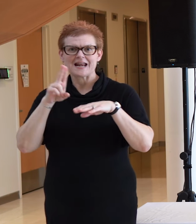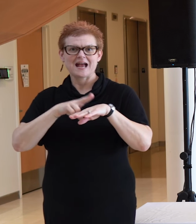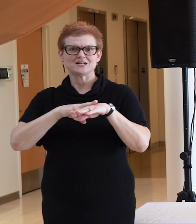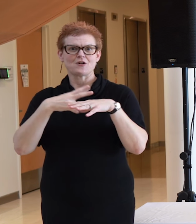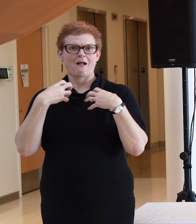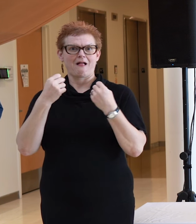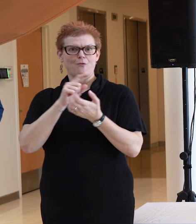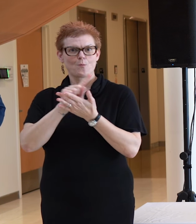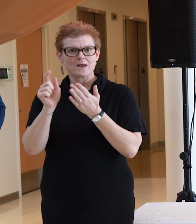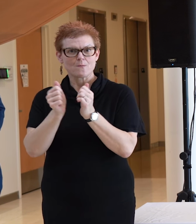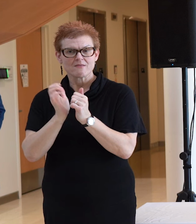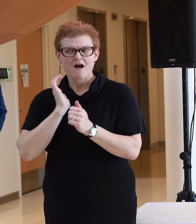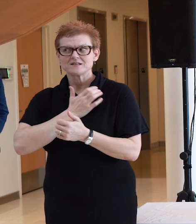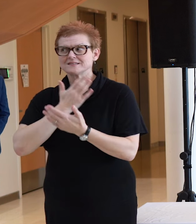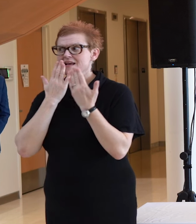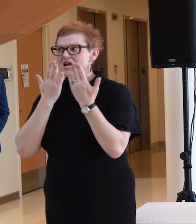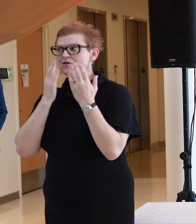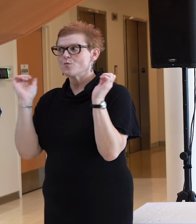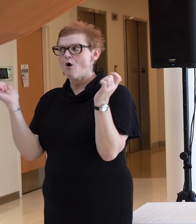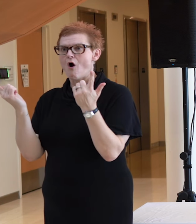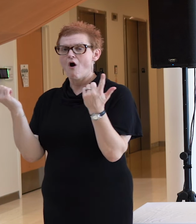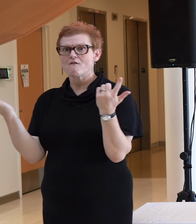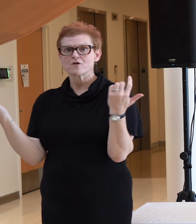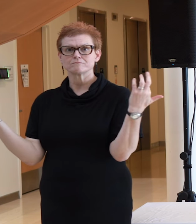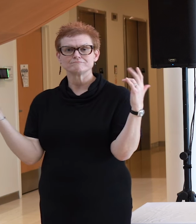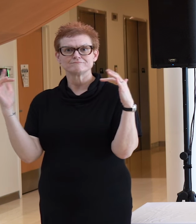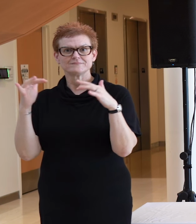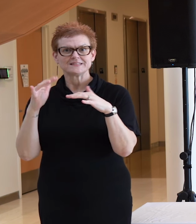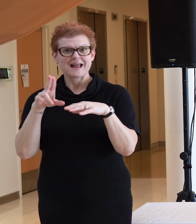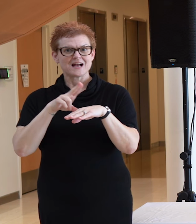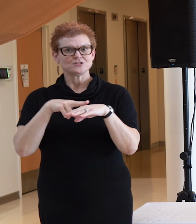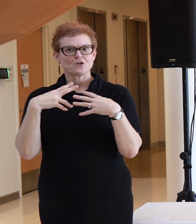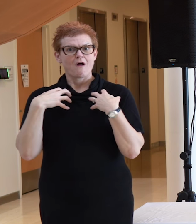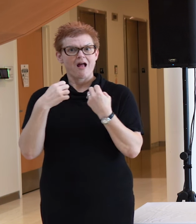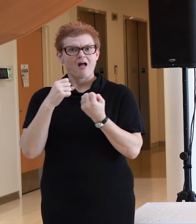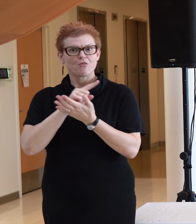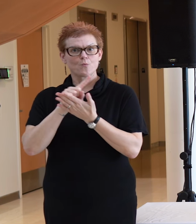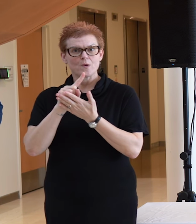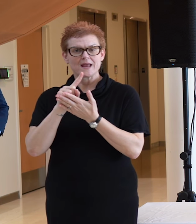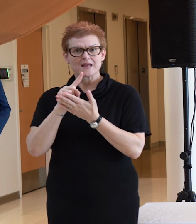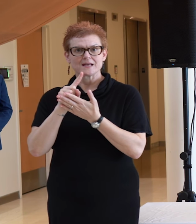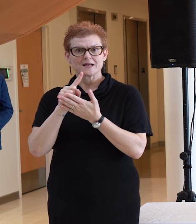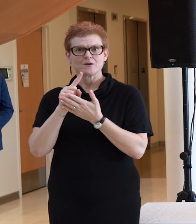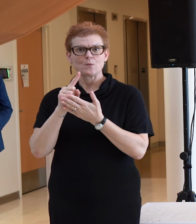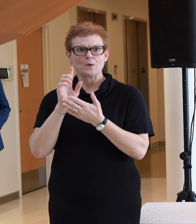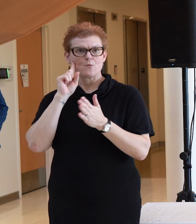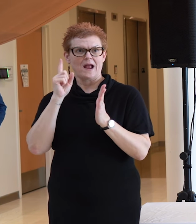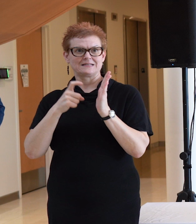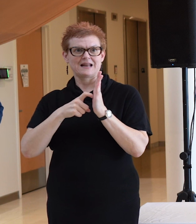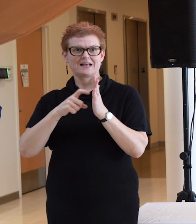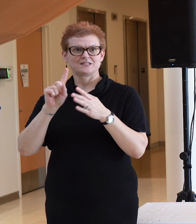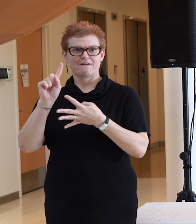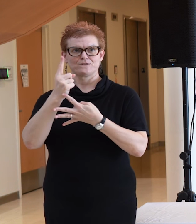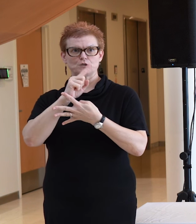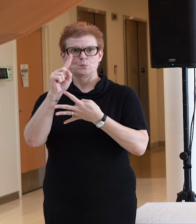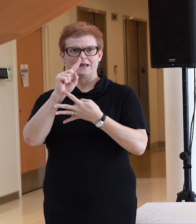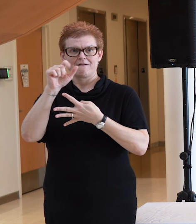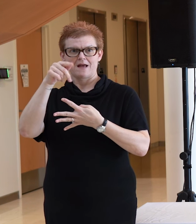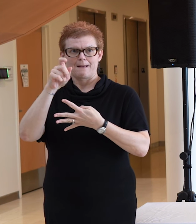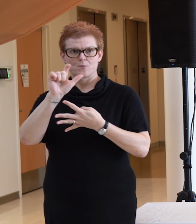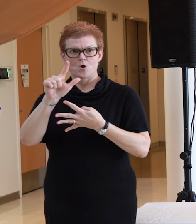us. So thank you all for attending National Public Health Week, which is always observed on the first week of April. Here at St.